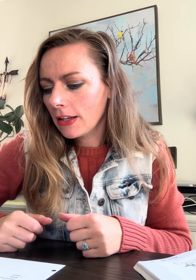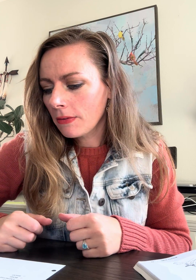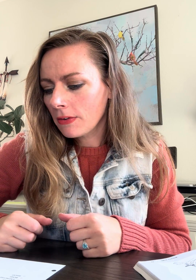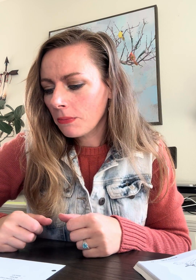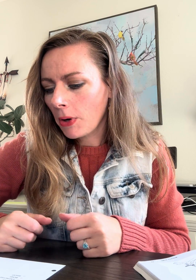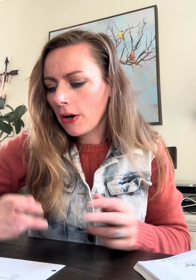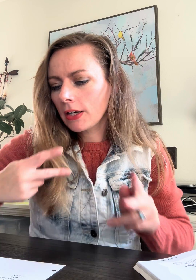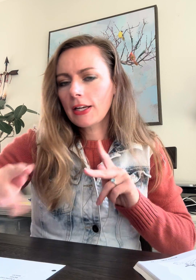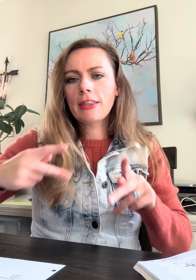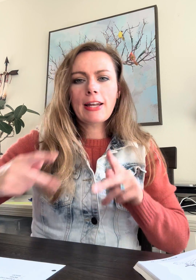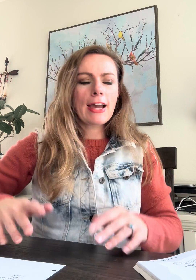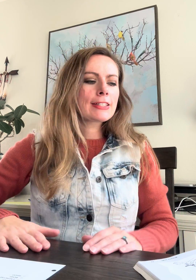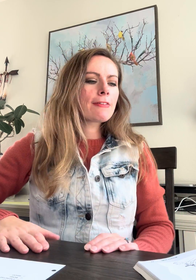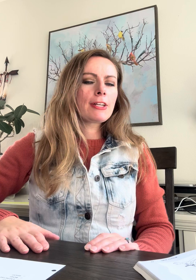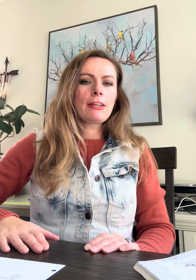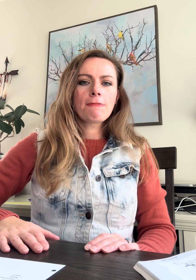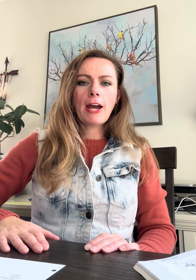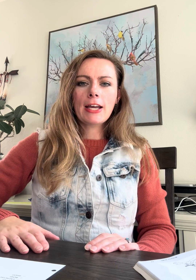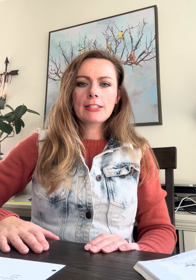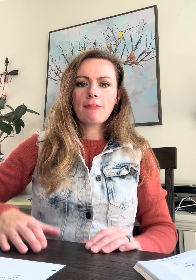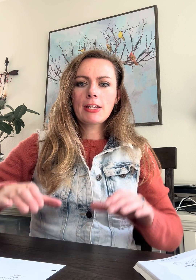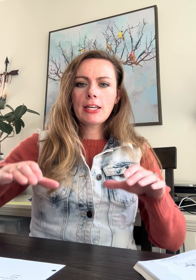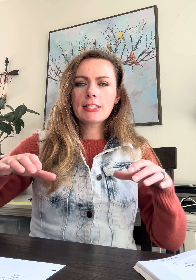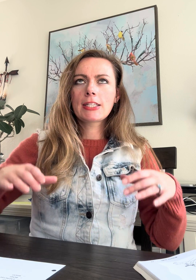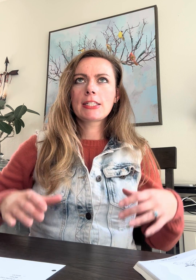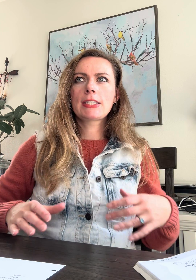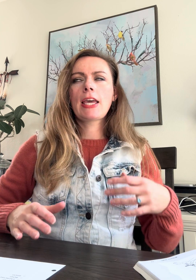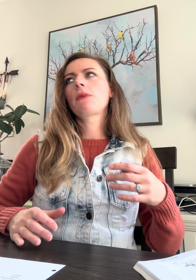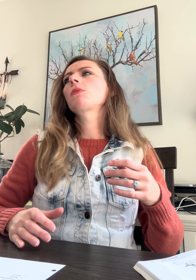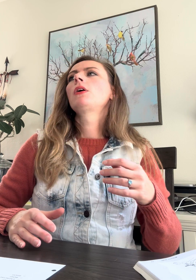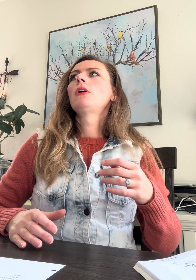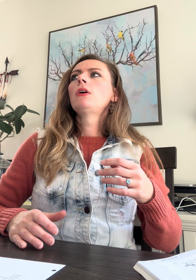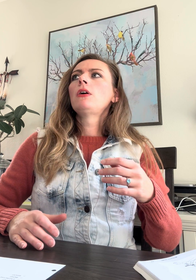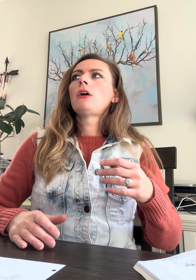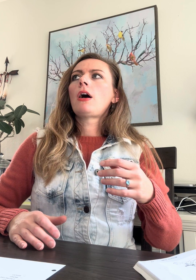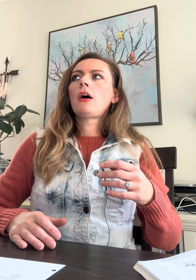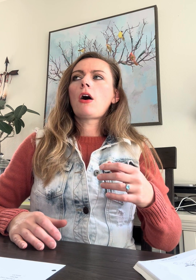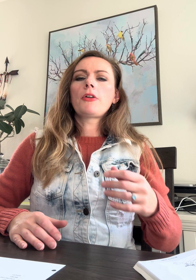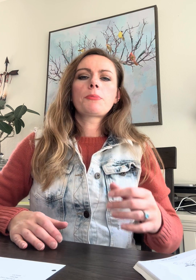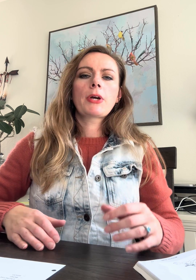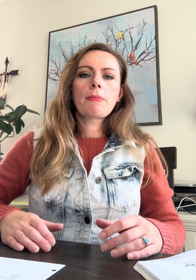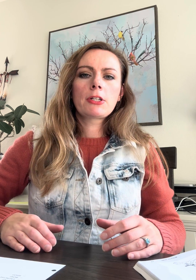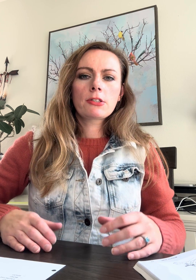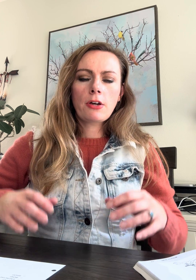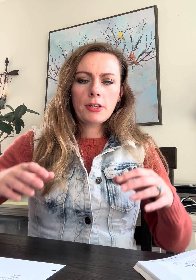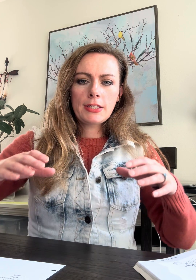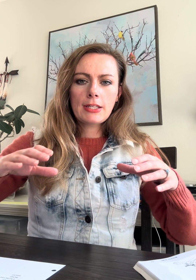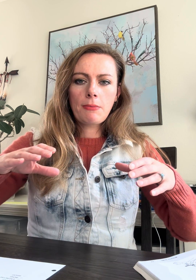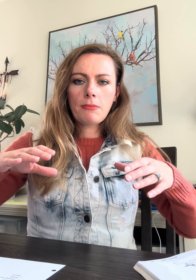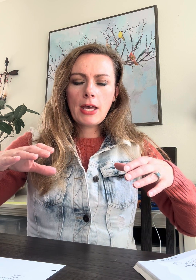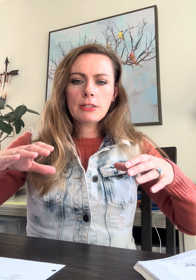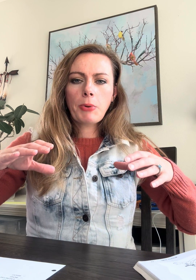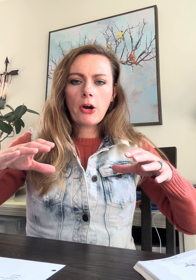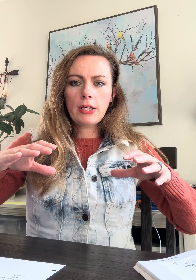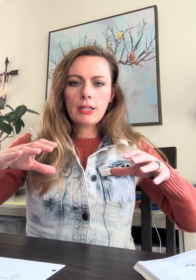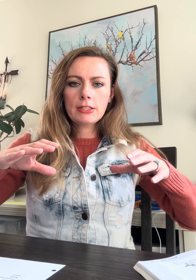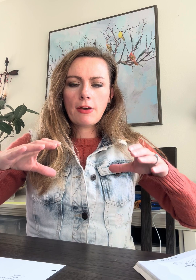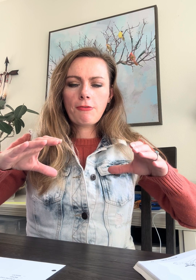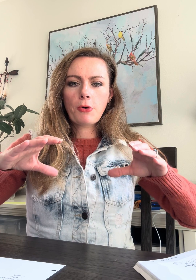And party, and then activity. For activity, it's the same. All the parameters are the same as party, except for